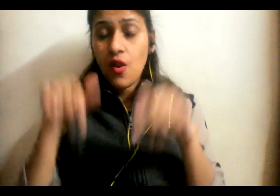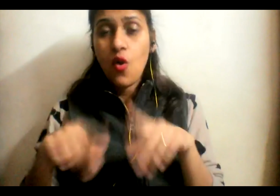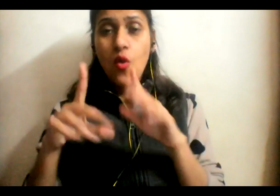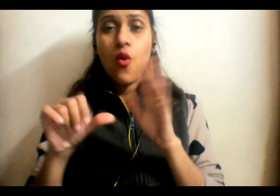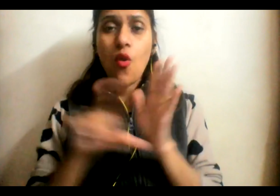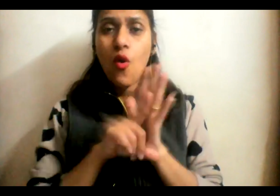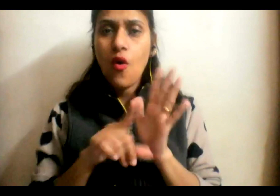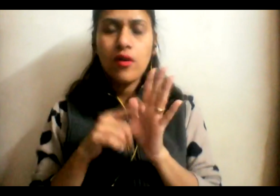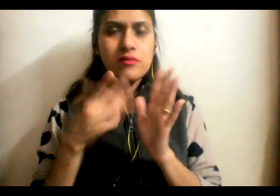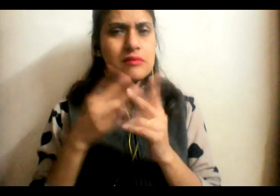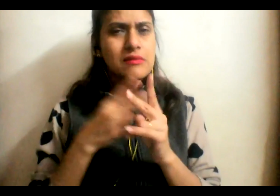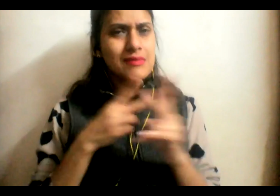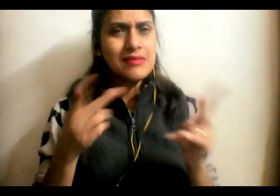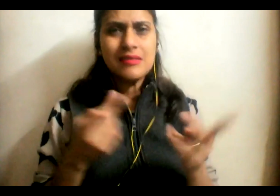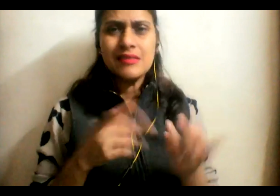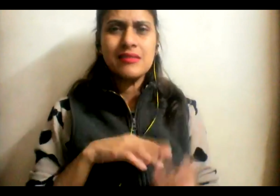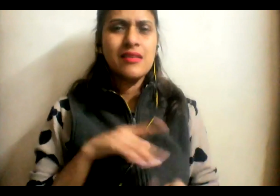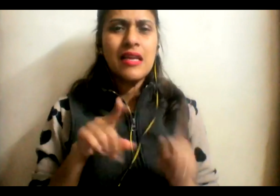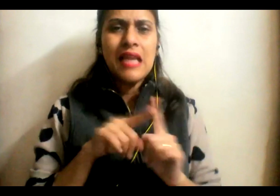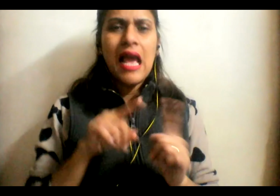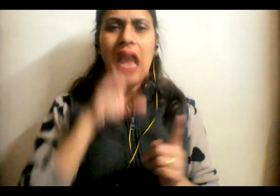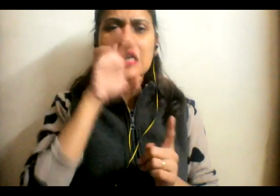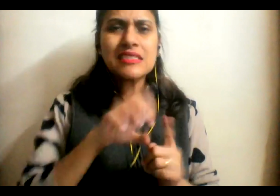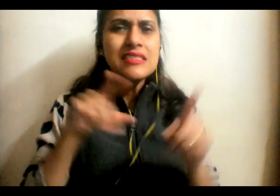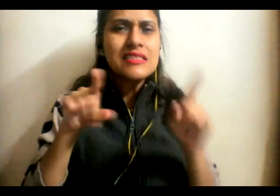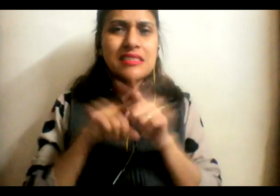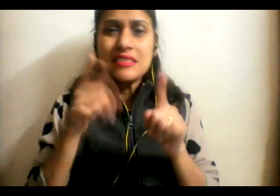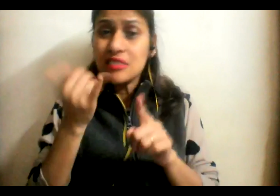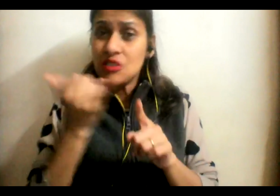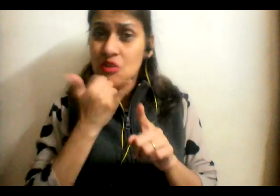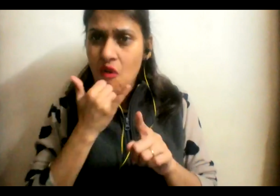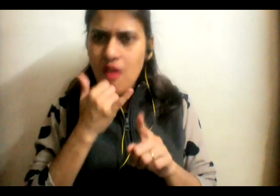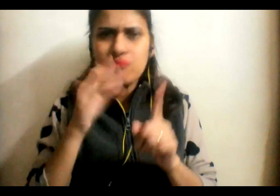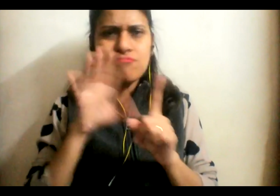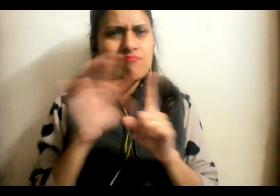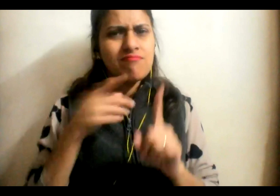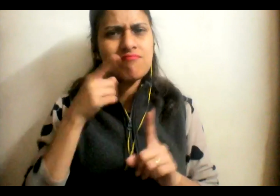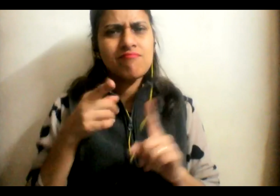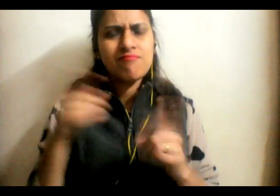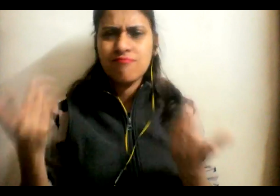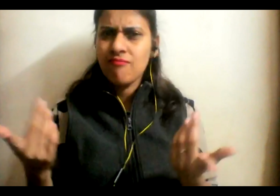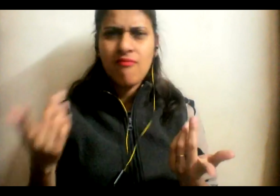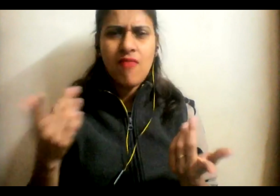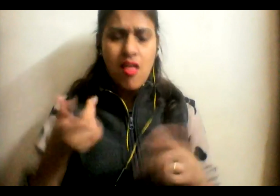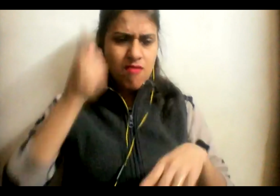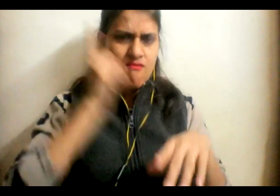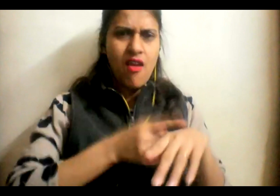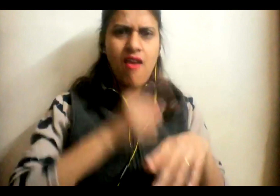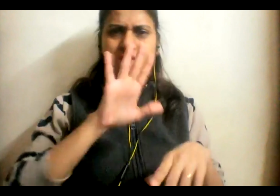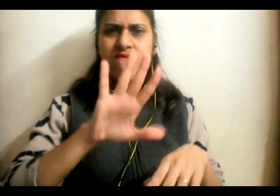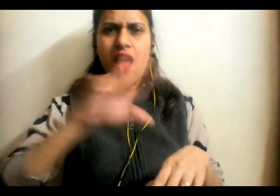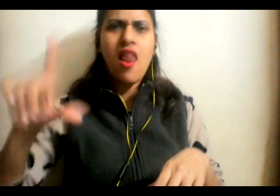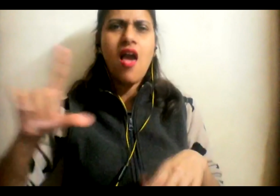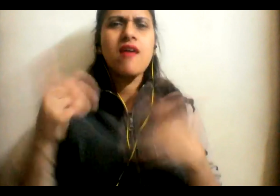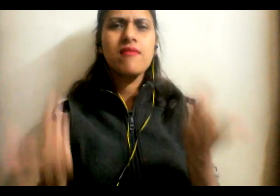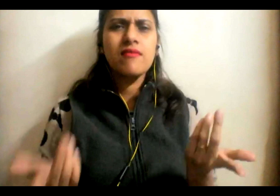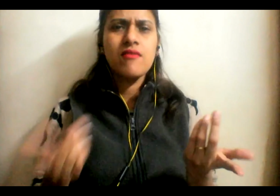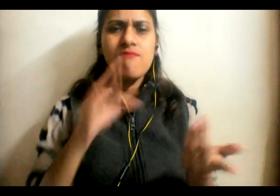teeth, right from 10,000 rupees punishment penalty to a 5 lakh rupees penalty. So that's, I know